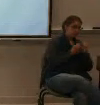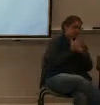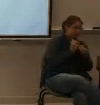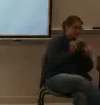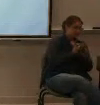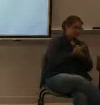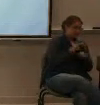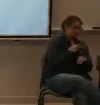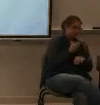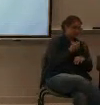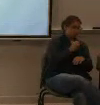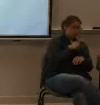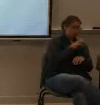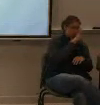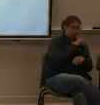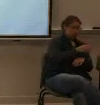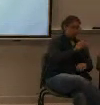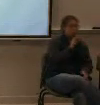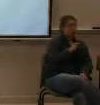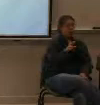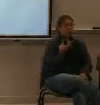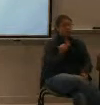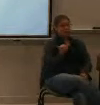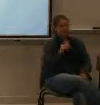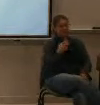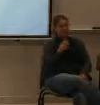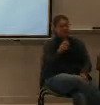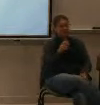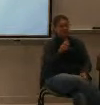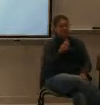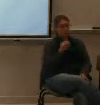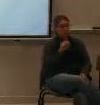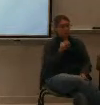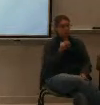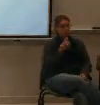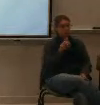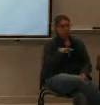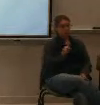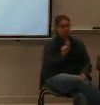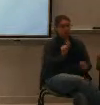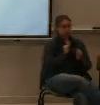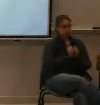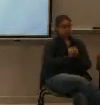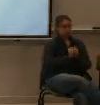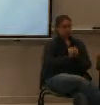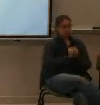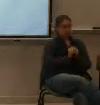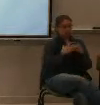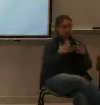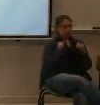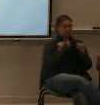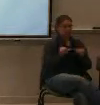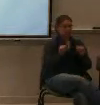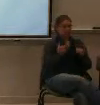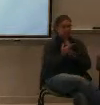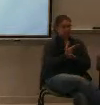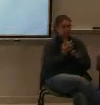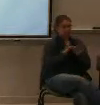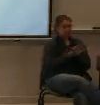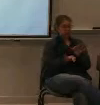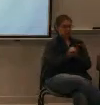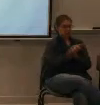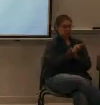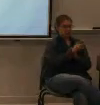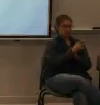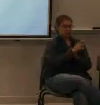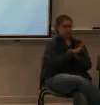phosphate directly, or as heterotrophs with the inability to use simple